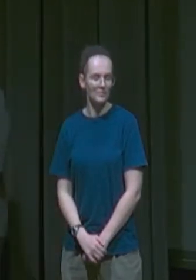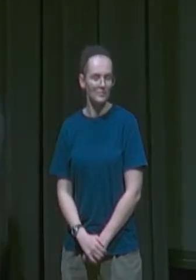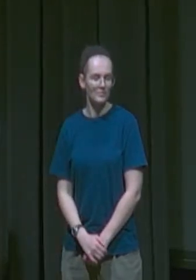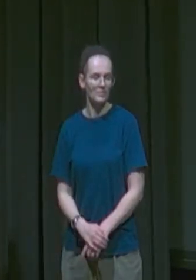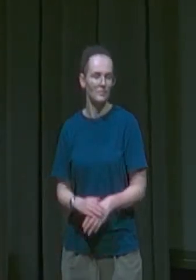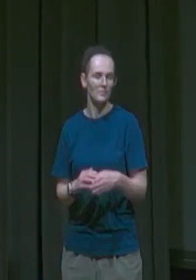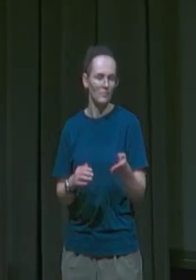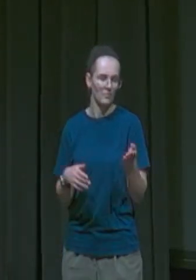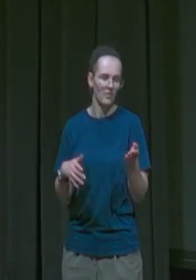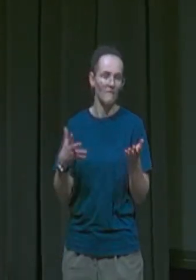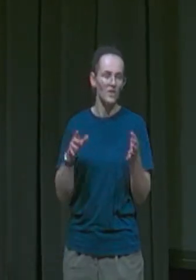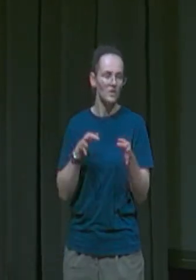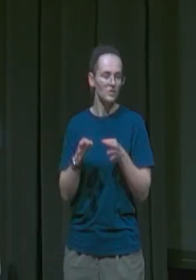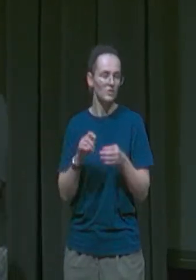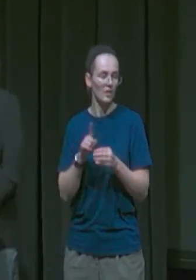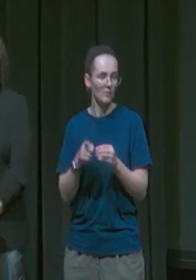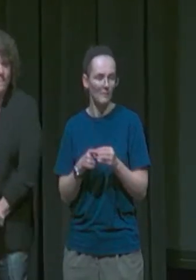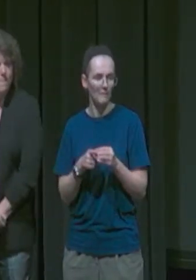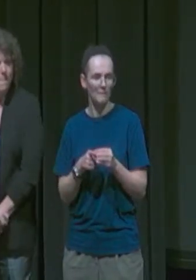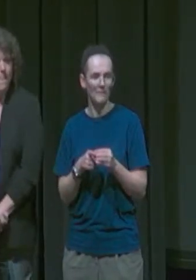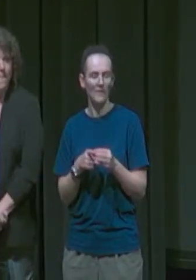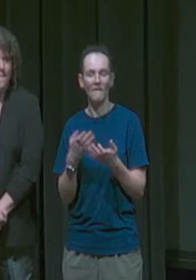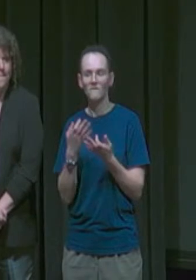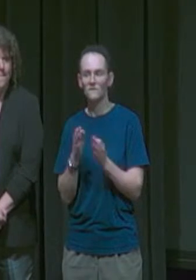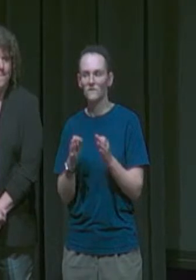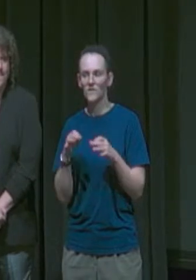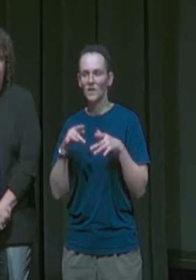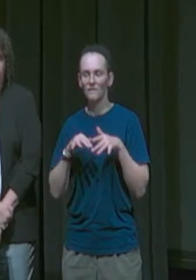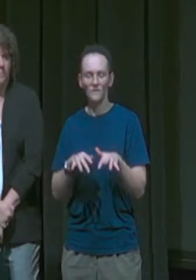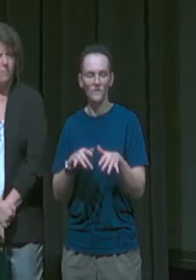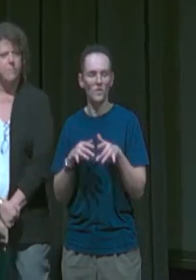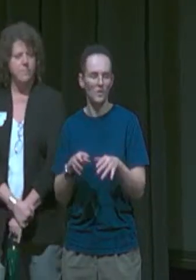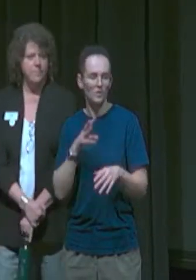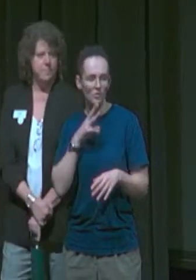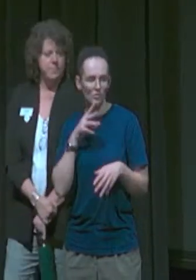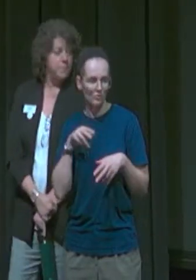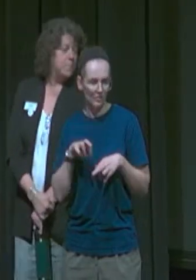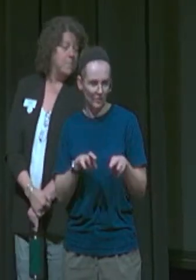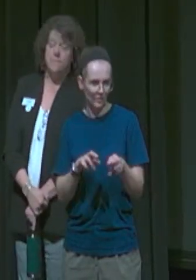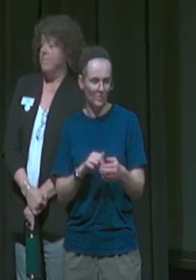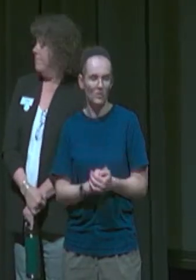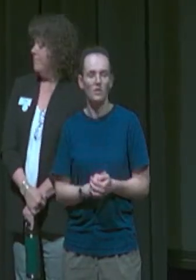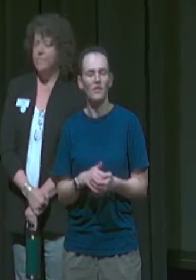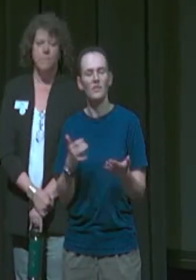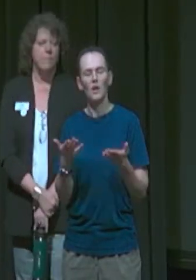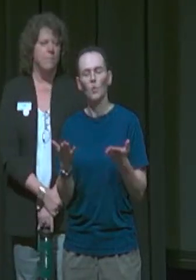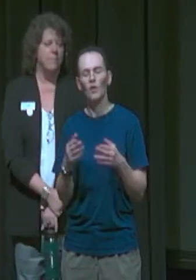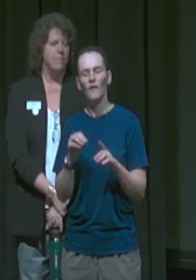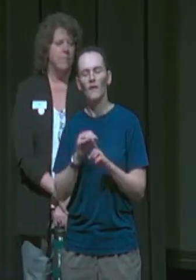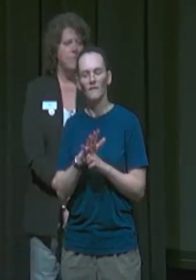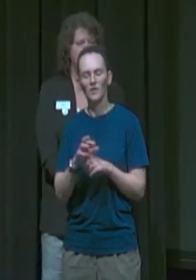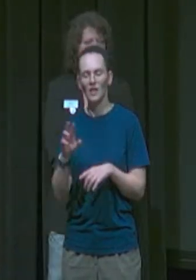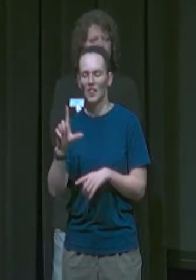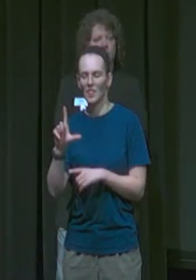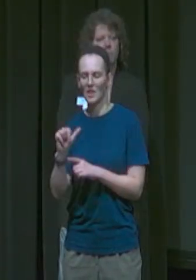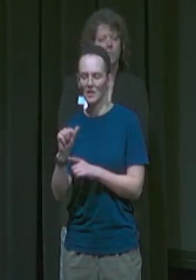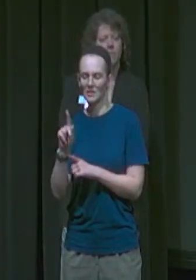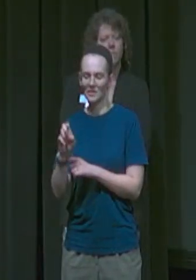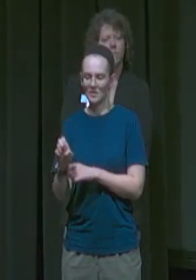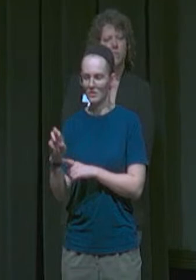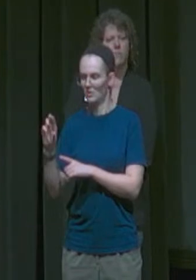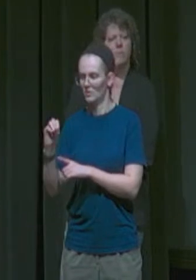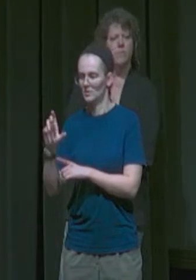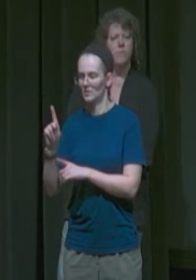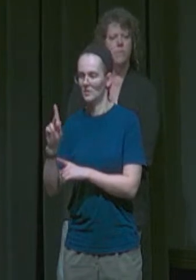We've talked about a free-flowing river. What effect does Lake Rockwell